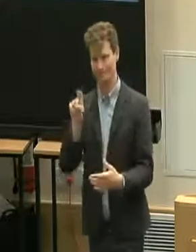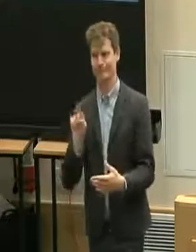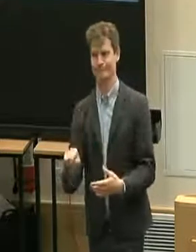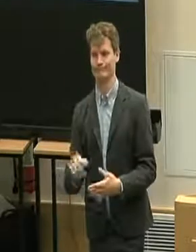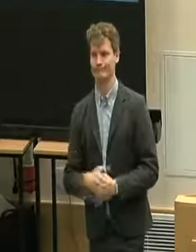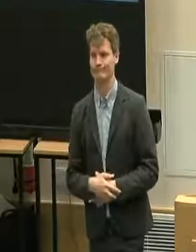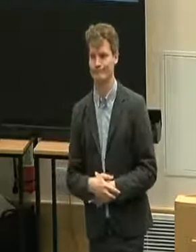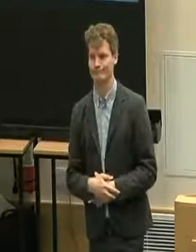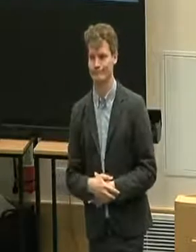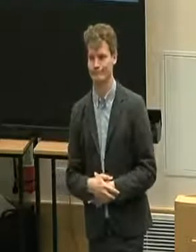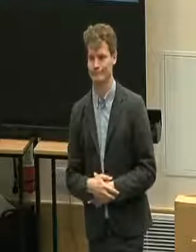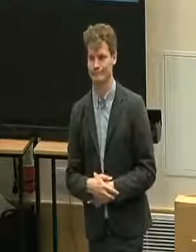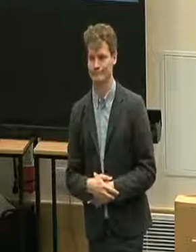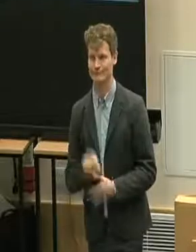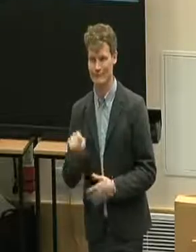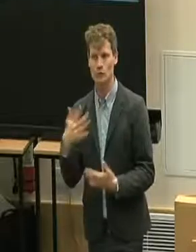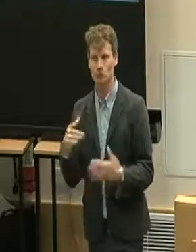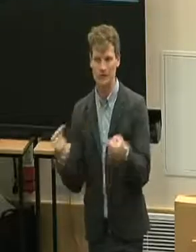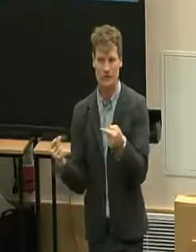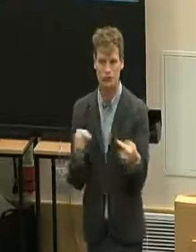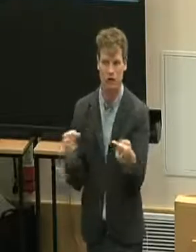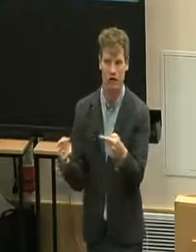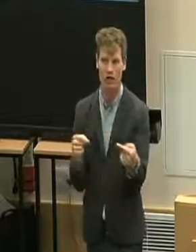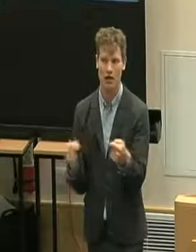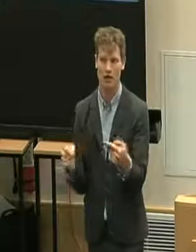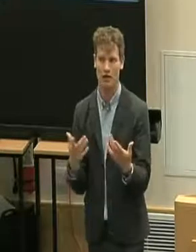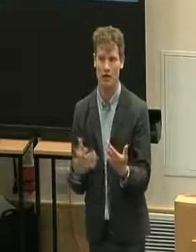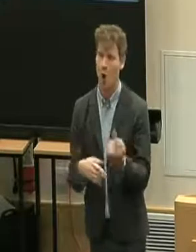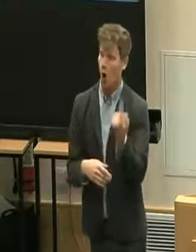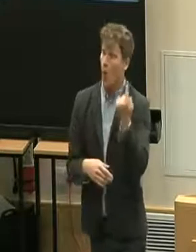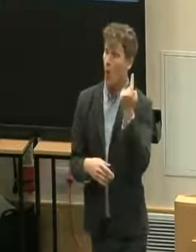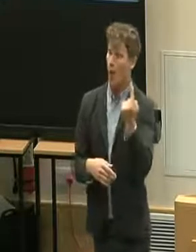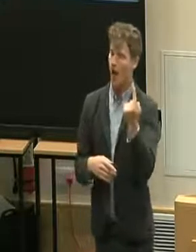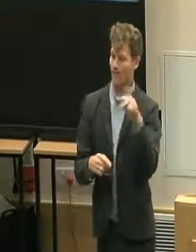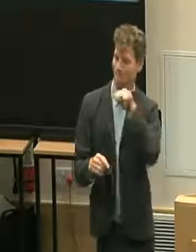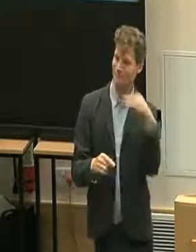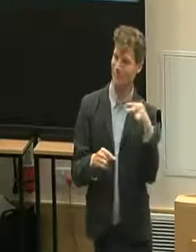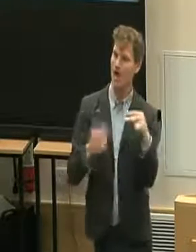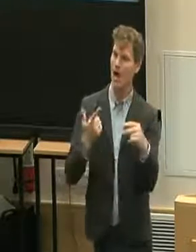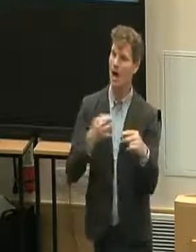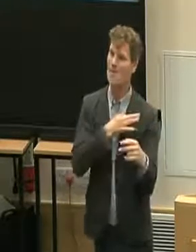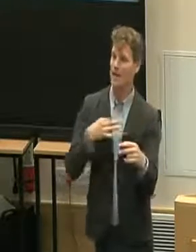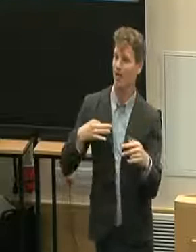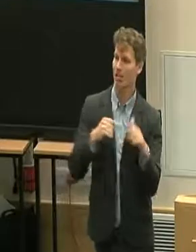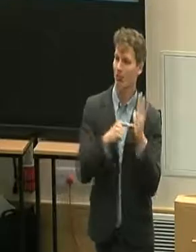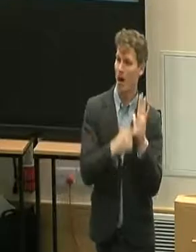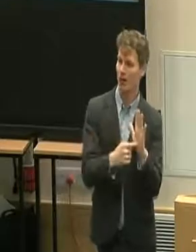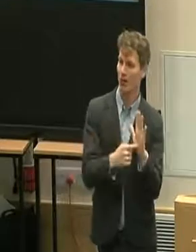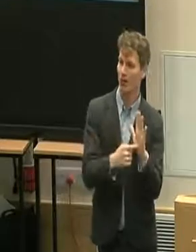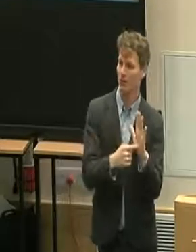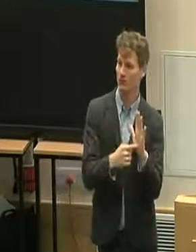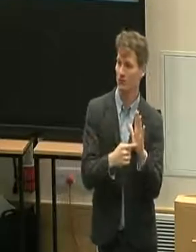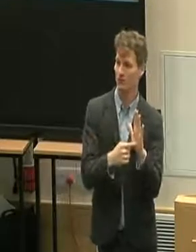tension. Certainly one of the features of the so-called medical model, its excesses, its insanity